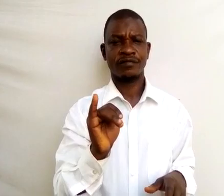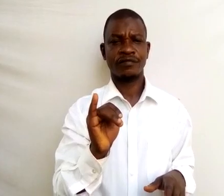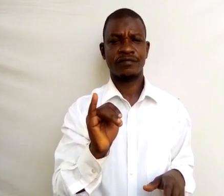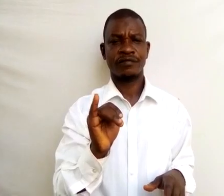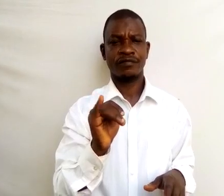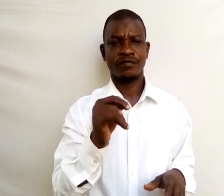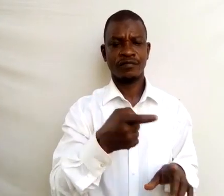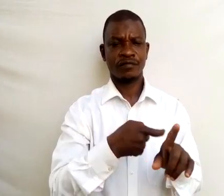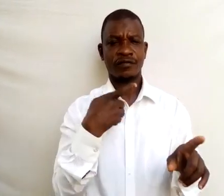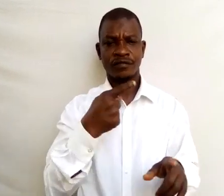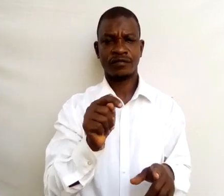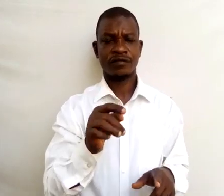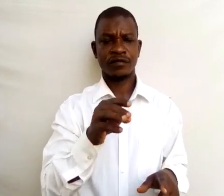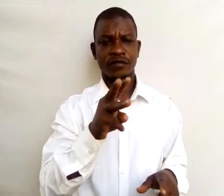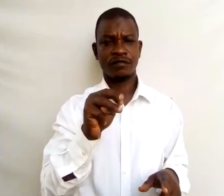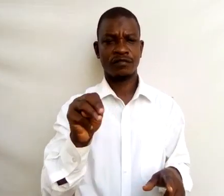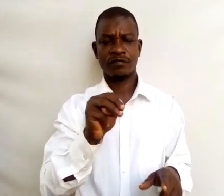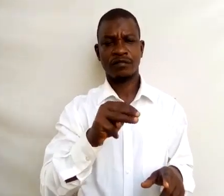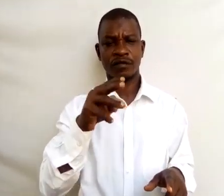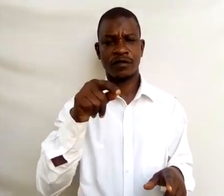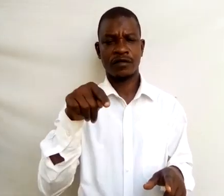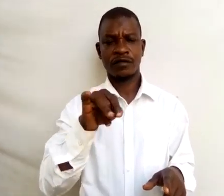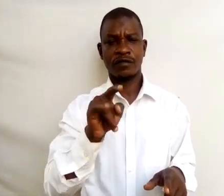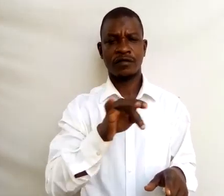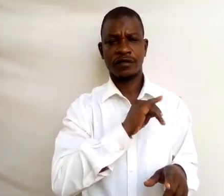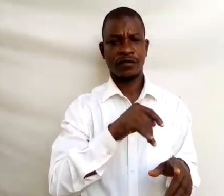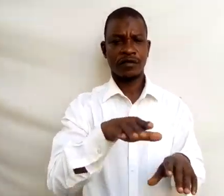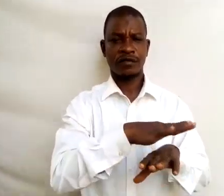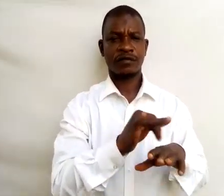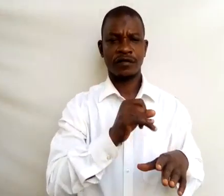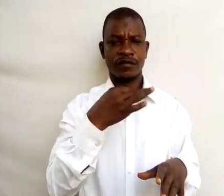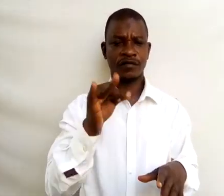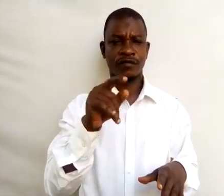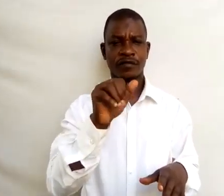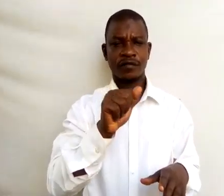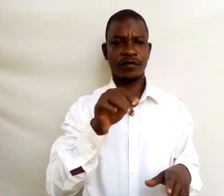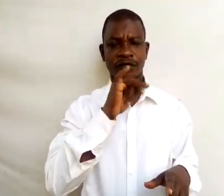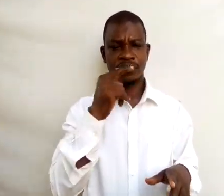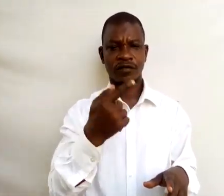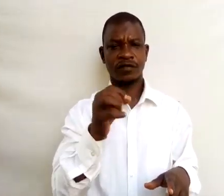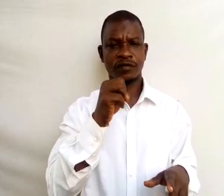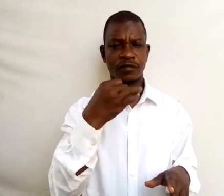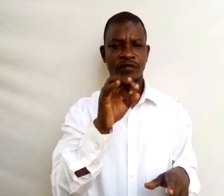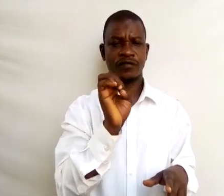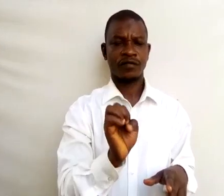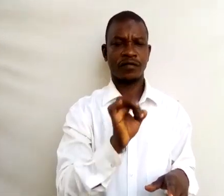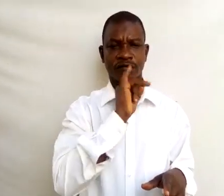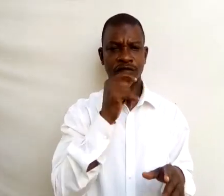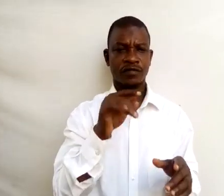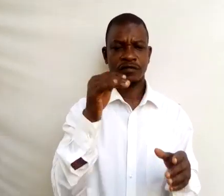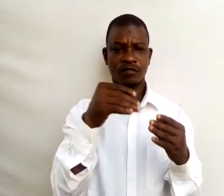From the mappings above, F of A is equal to G of E, which is equal to J.